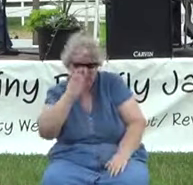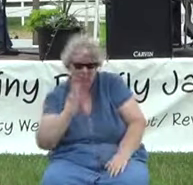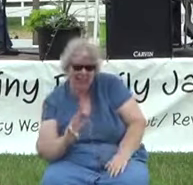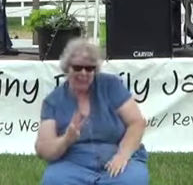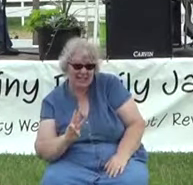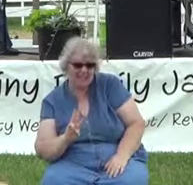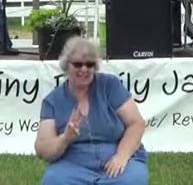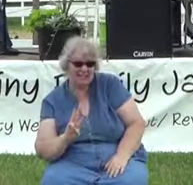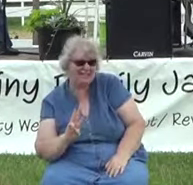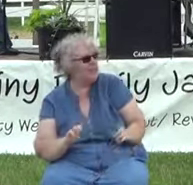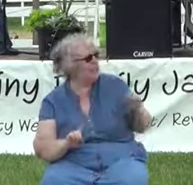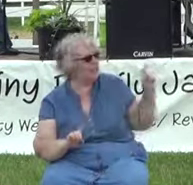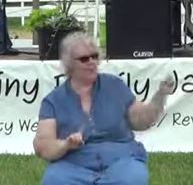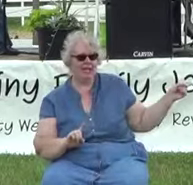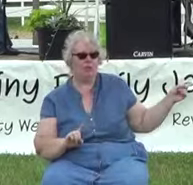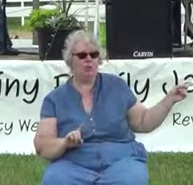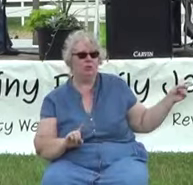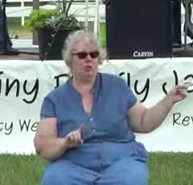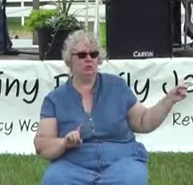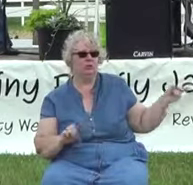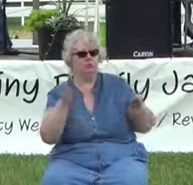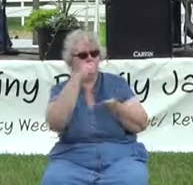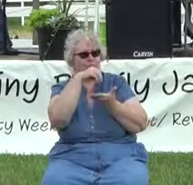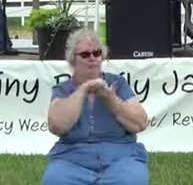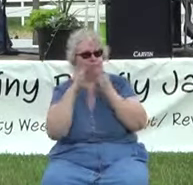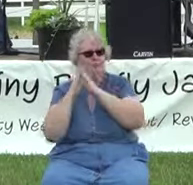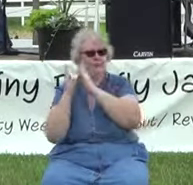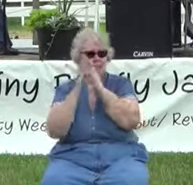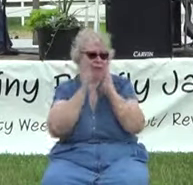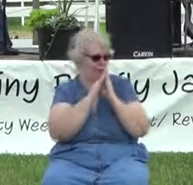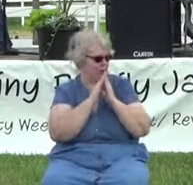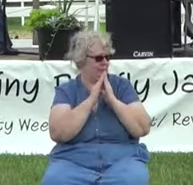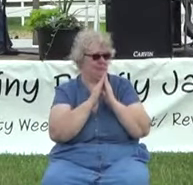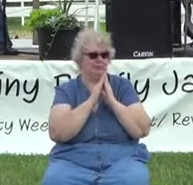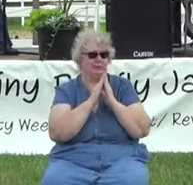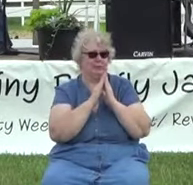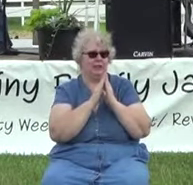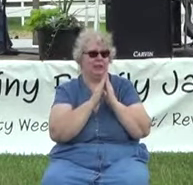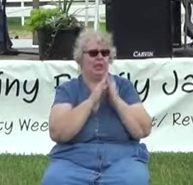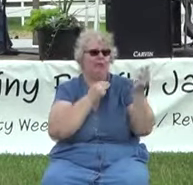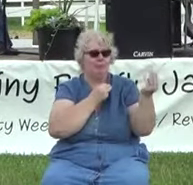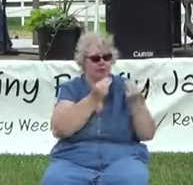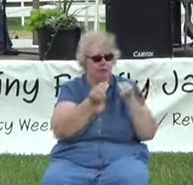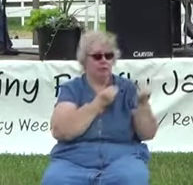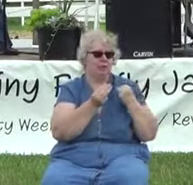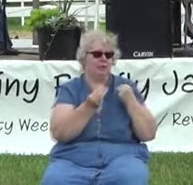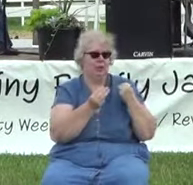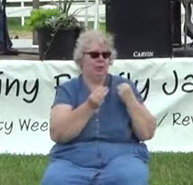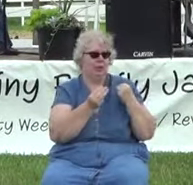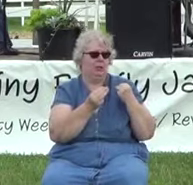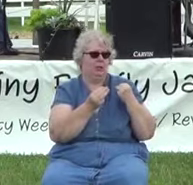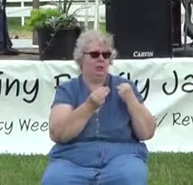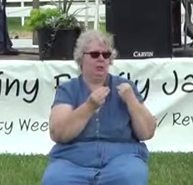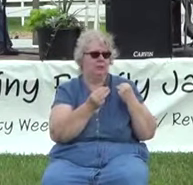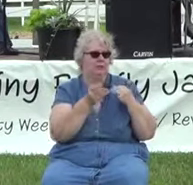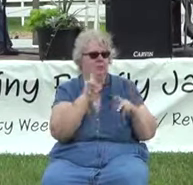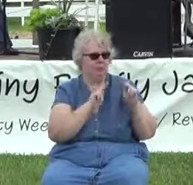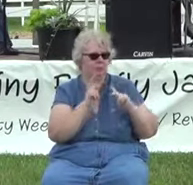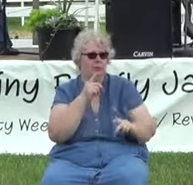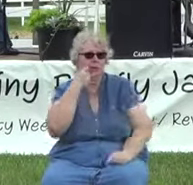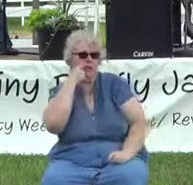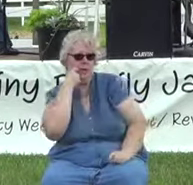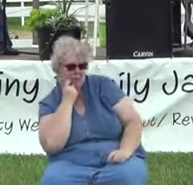go downtown and minister to the druggies. They walk right in with